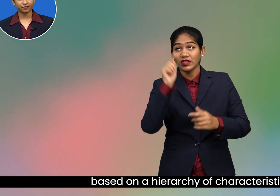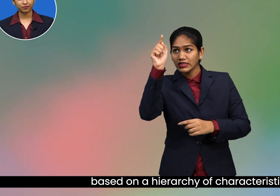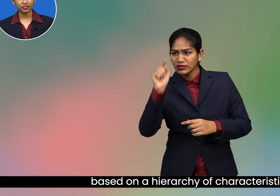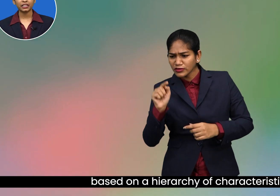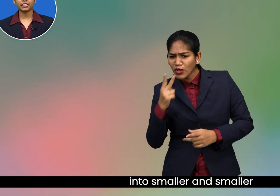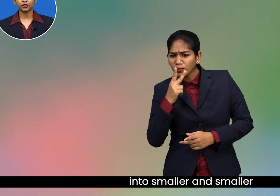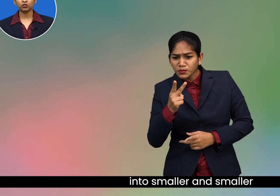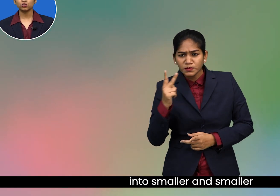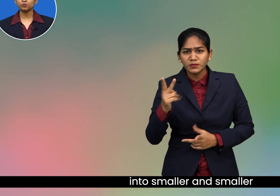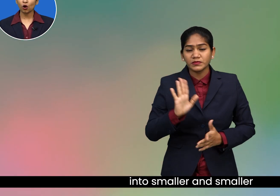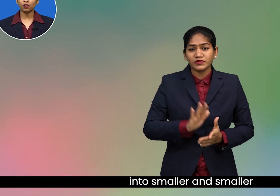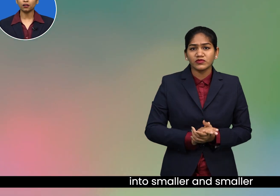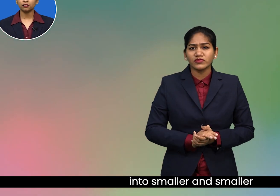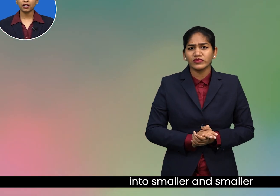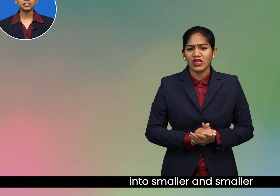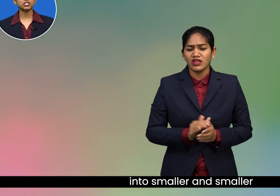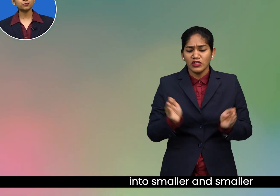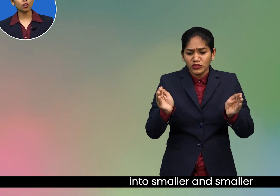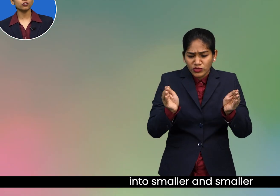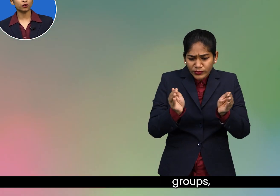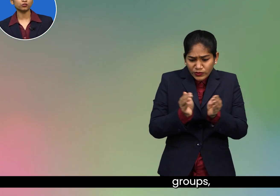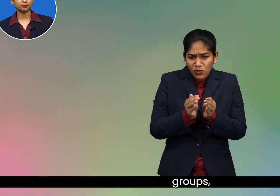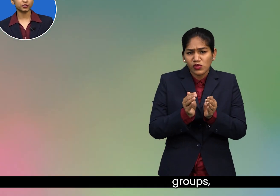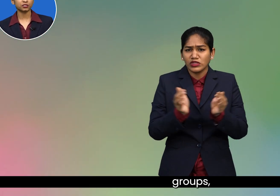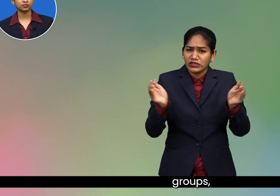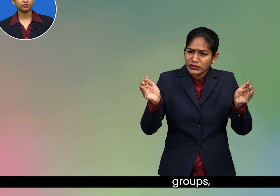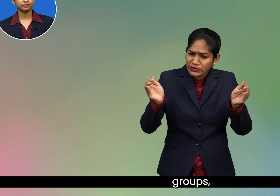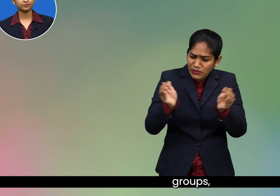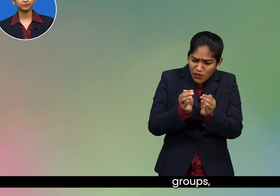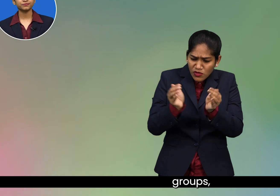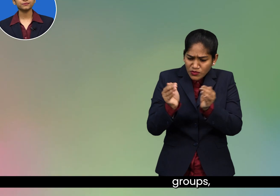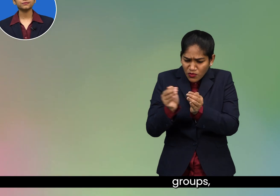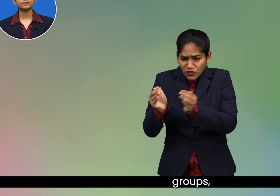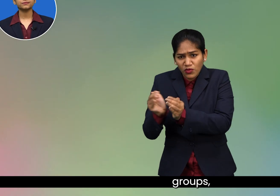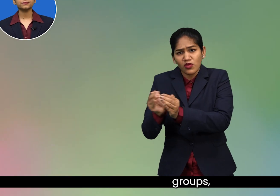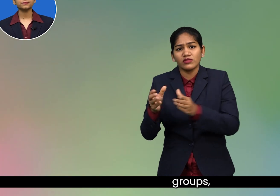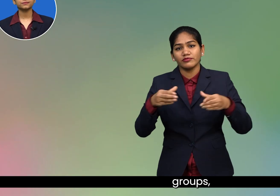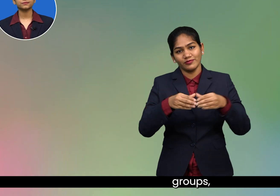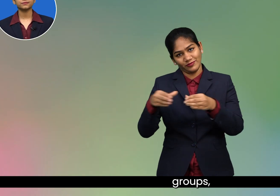characteristics into smaller and smaller groups.